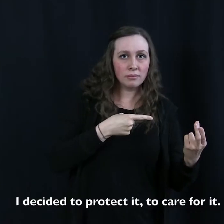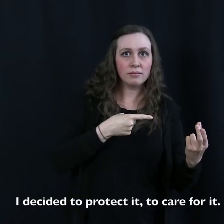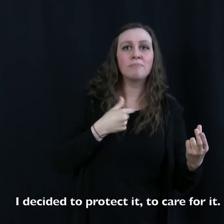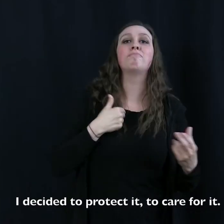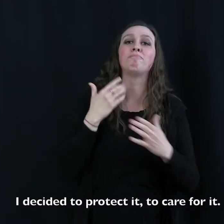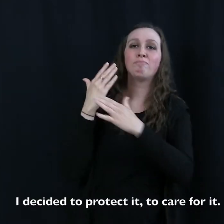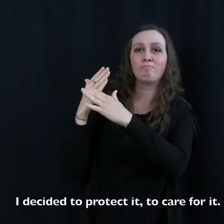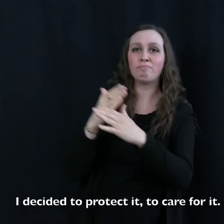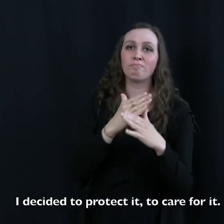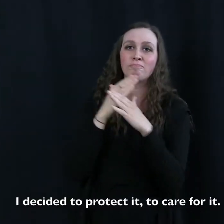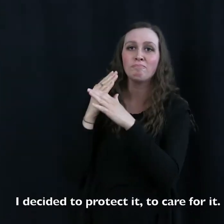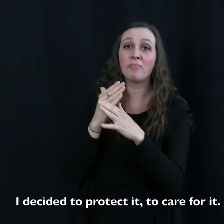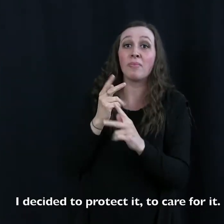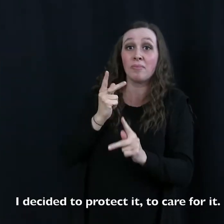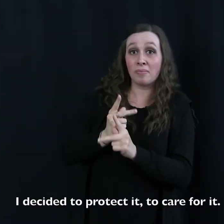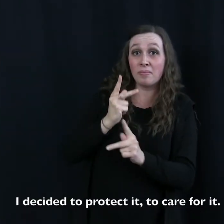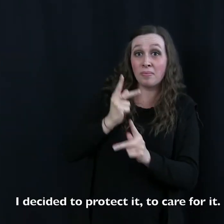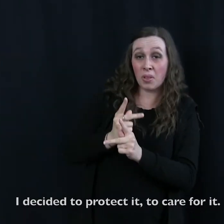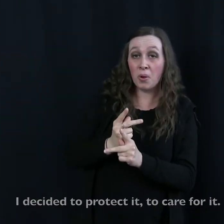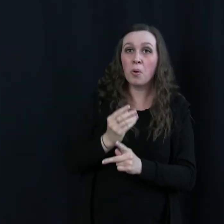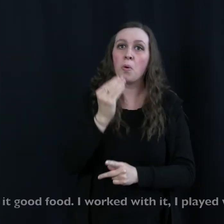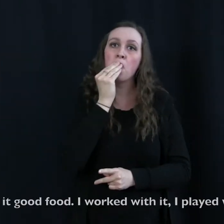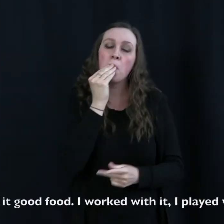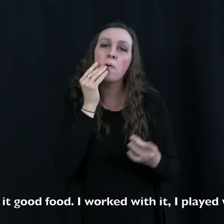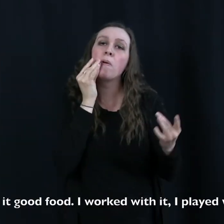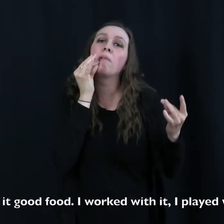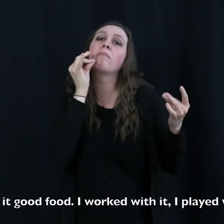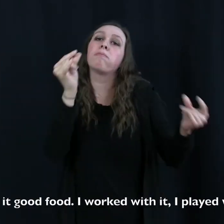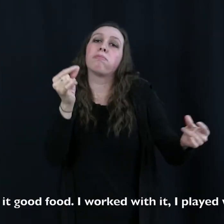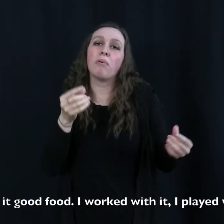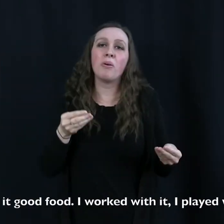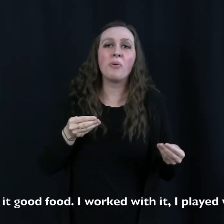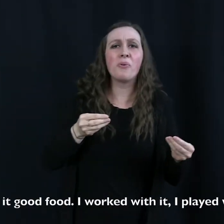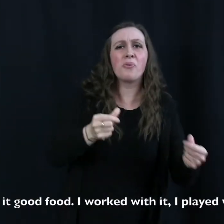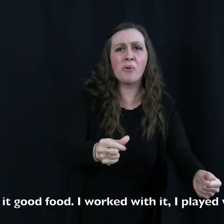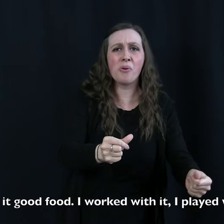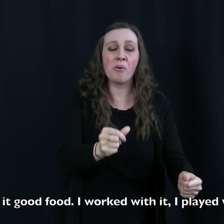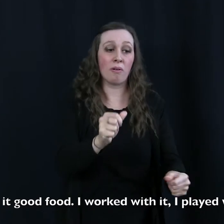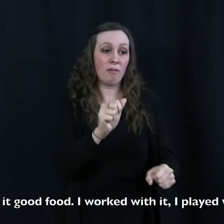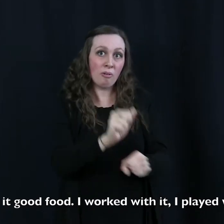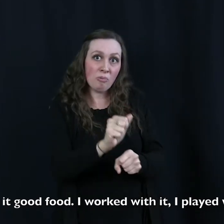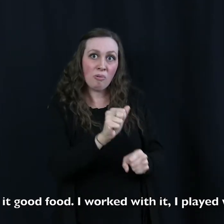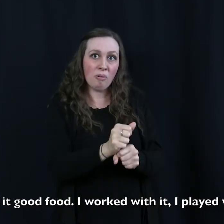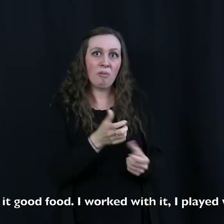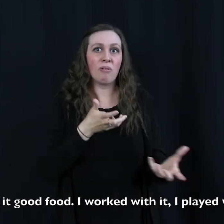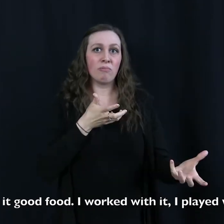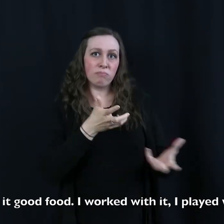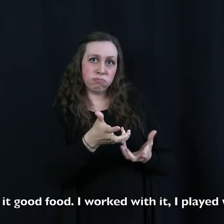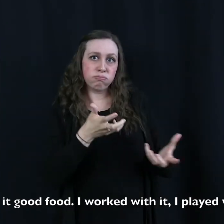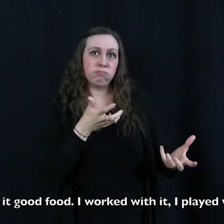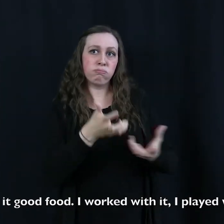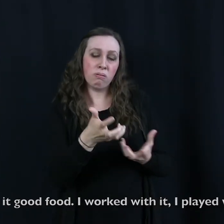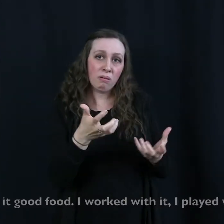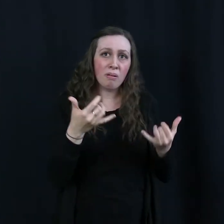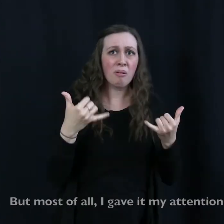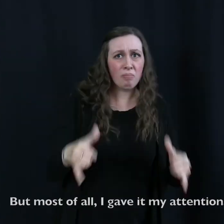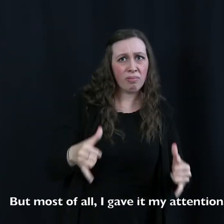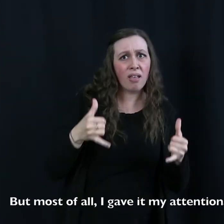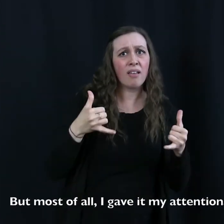I decided to protect it, to care for it. I fed it good food, I worked with it, I played with it. But most